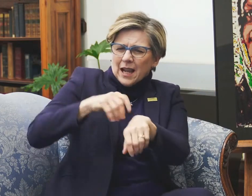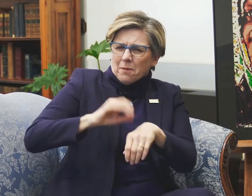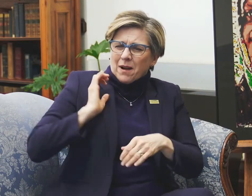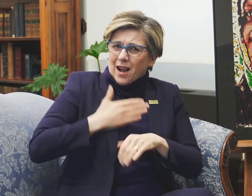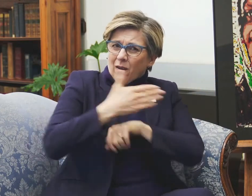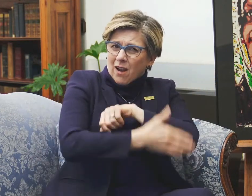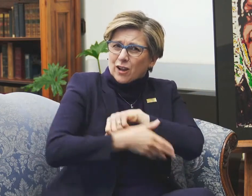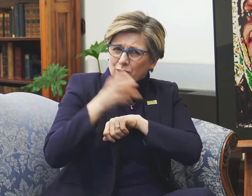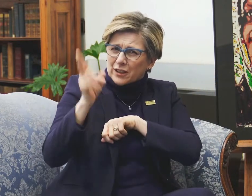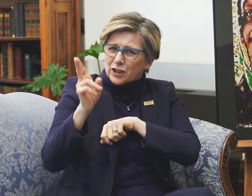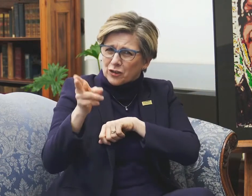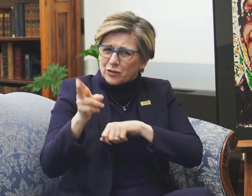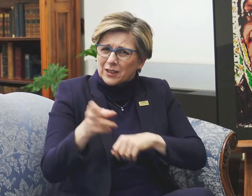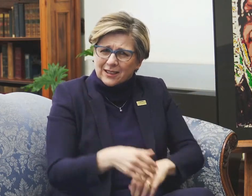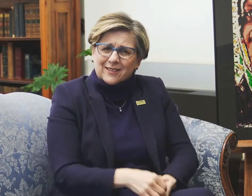this time in our country's history.